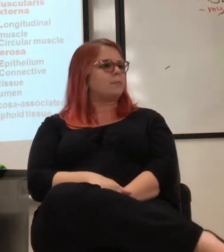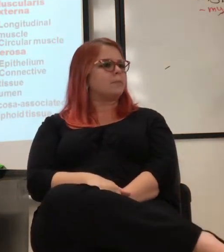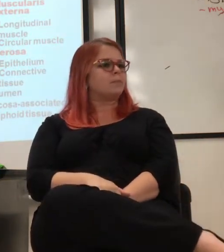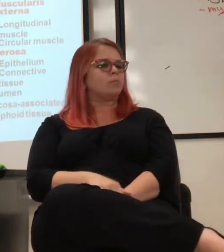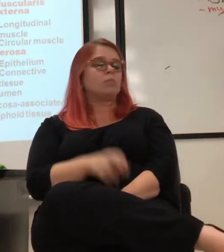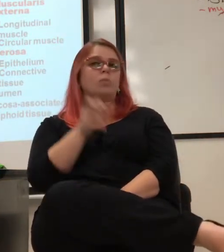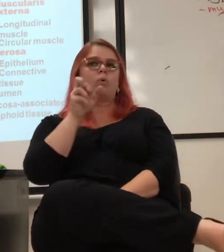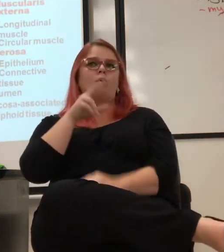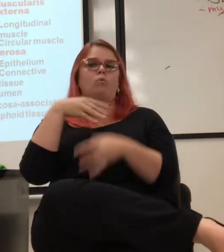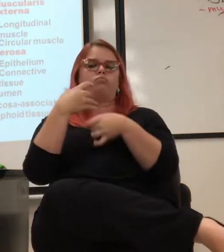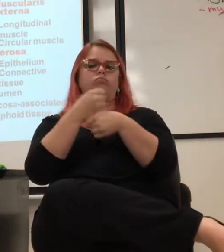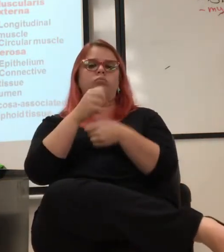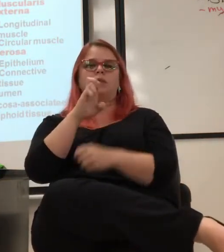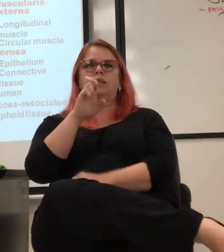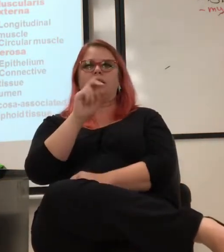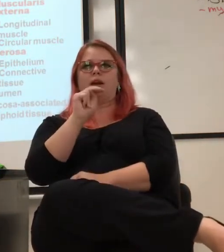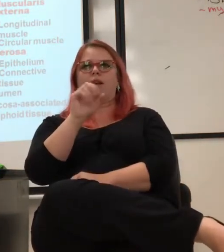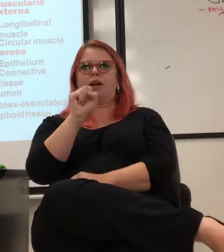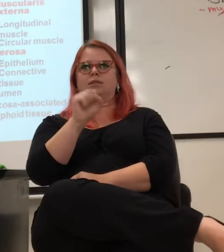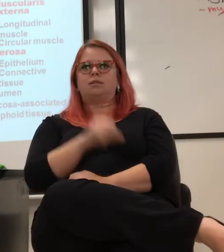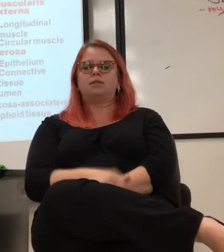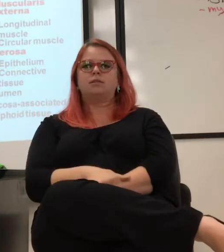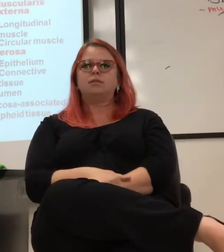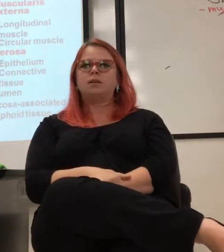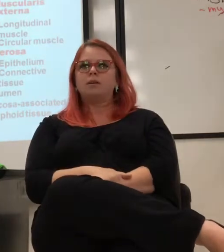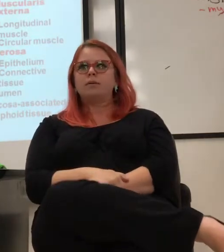Or ENS for short.